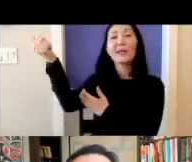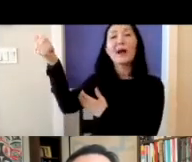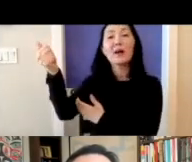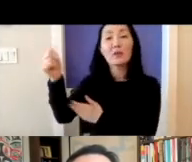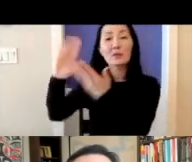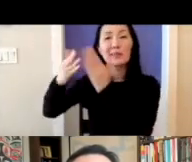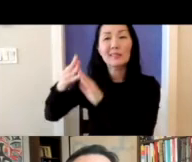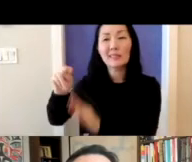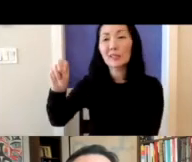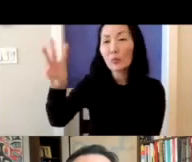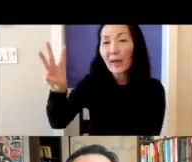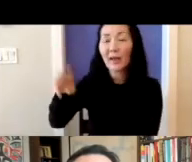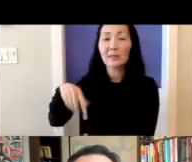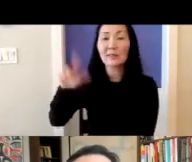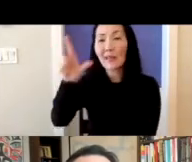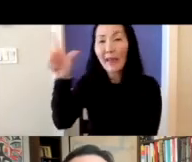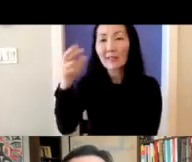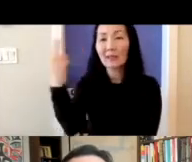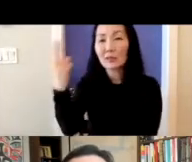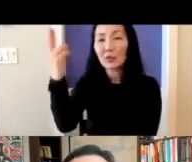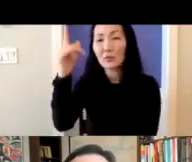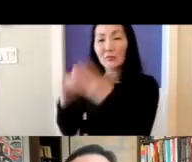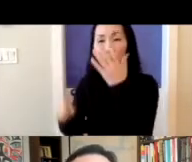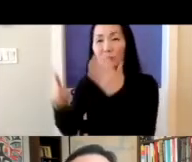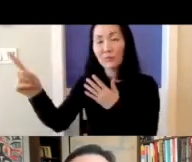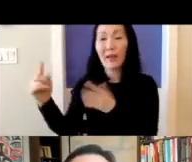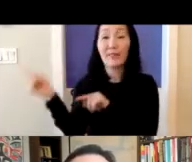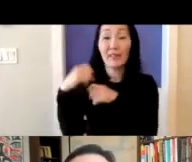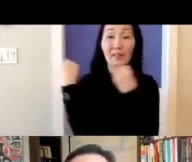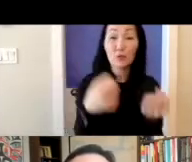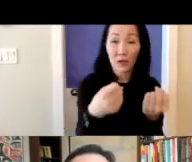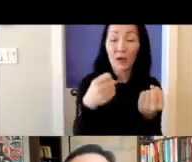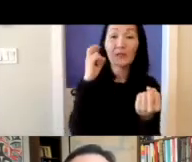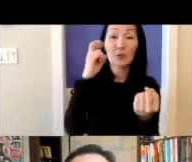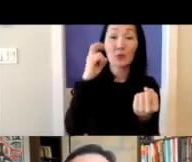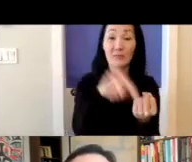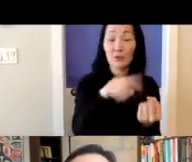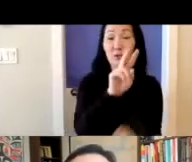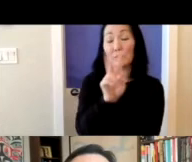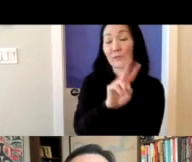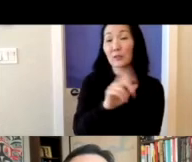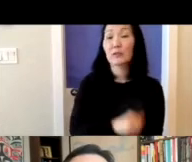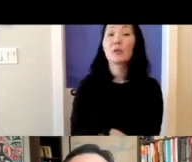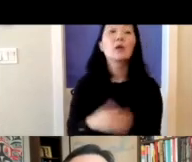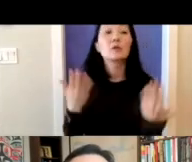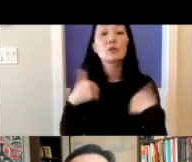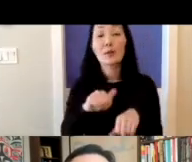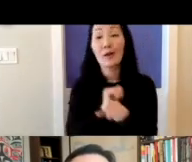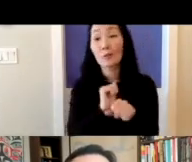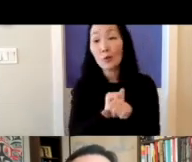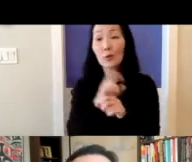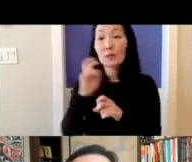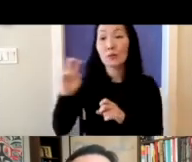that illustrates really some of the successes and ongoing challenges in terms of the connection of work and transportation and home.